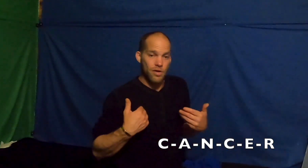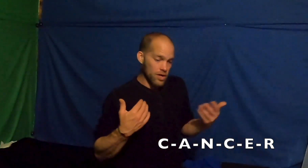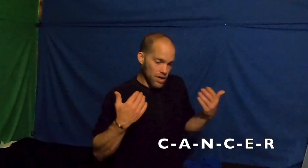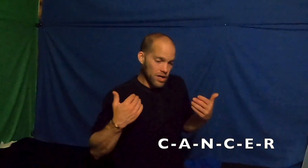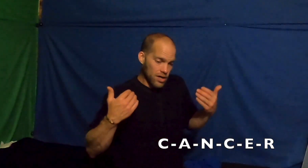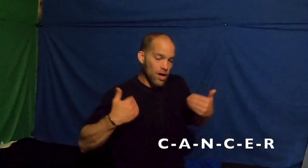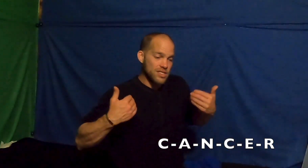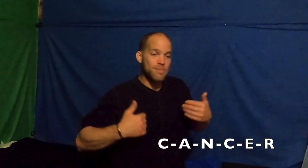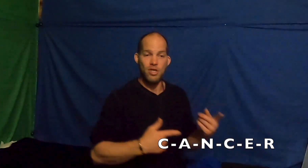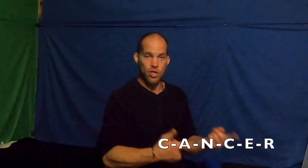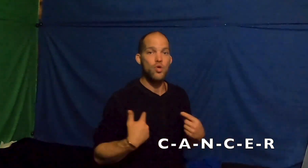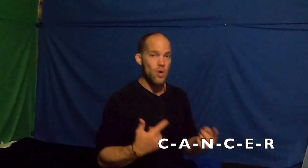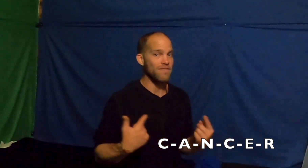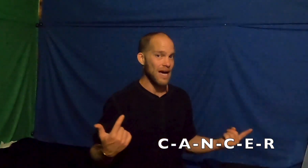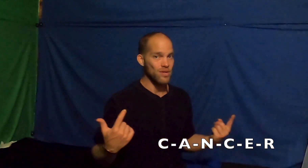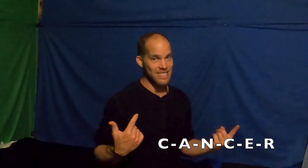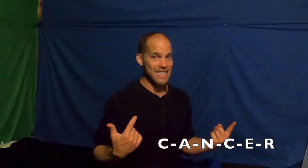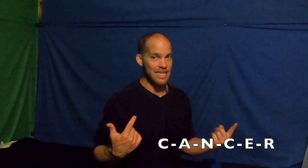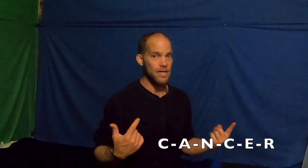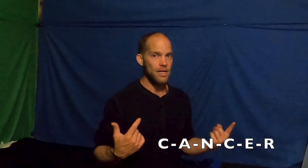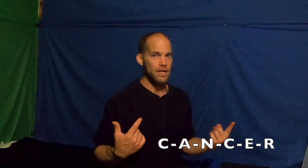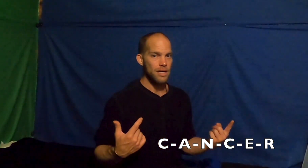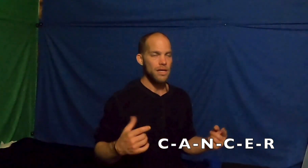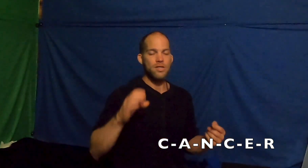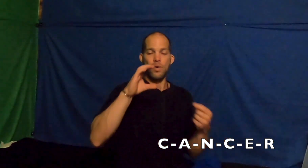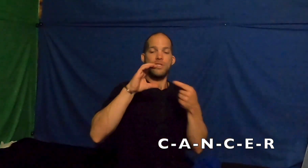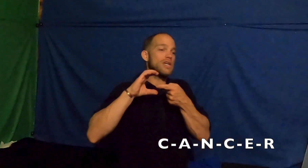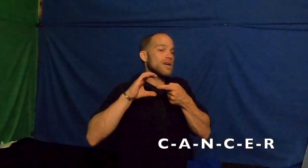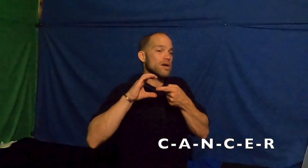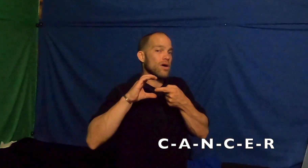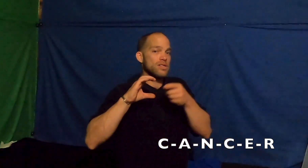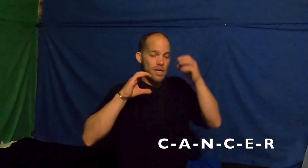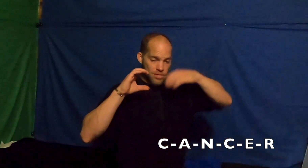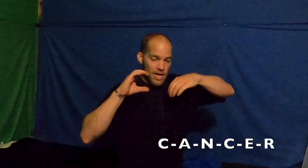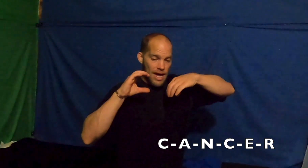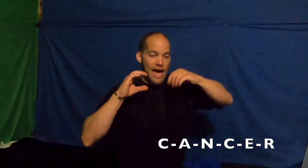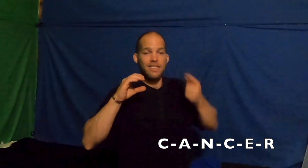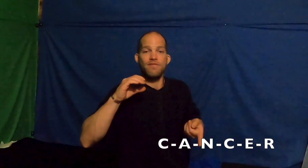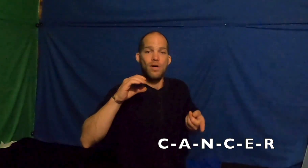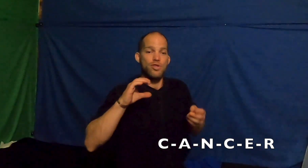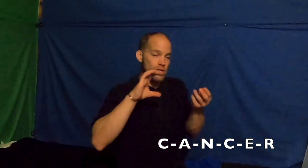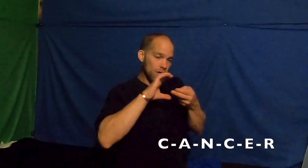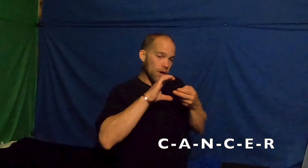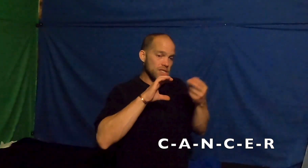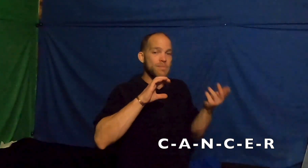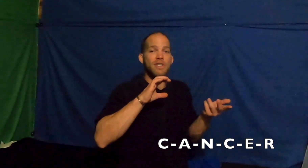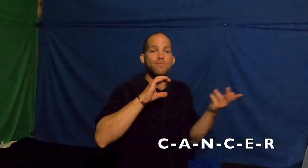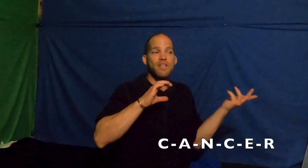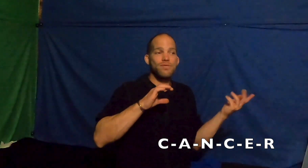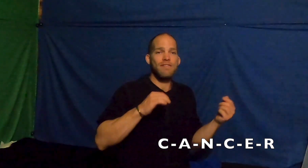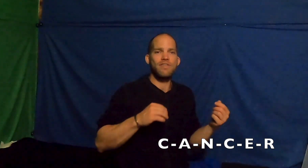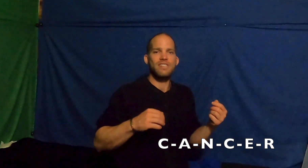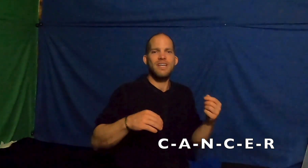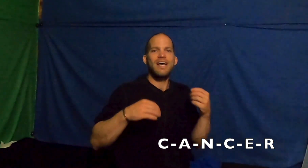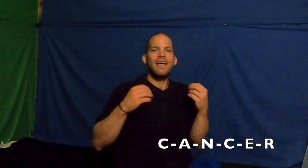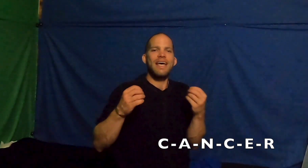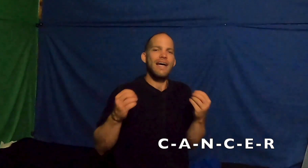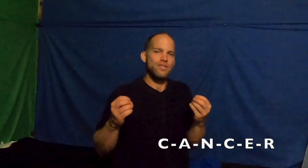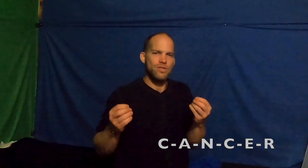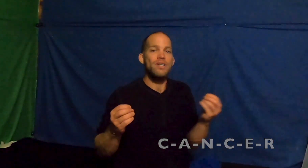a concept that you have now seen. So it's the concept, active notion, concept, expressed reference. Cancer does come